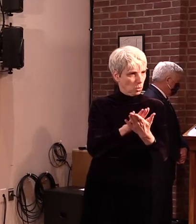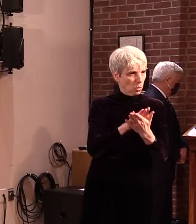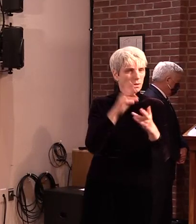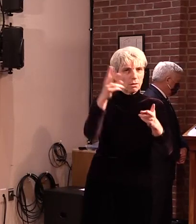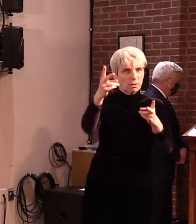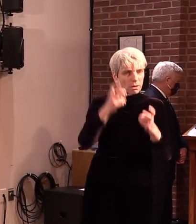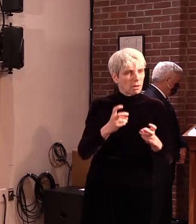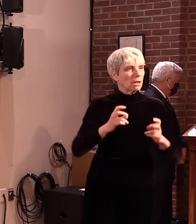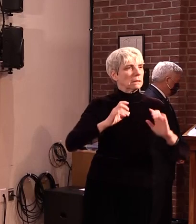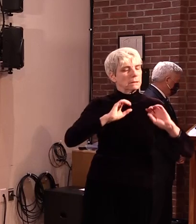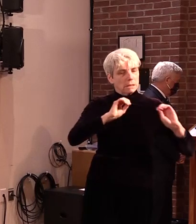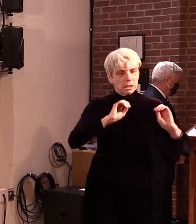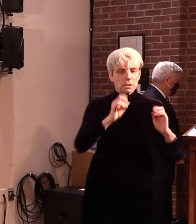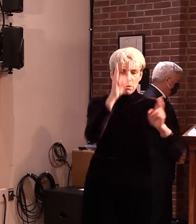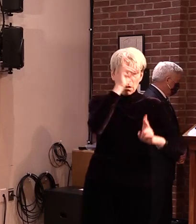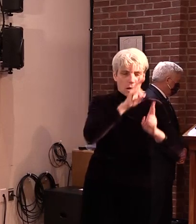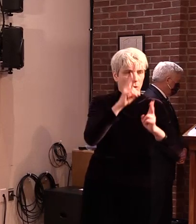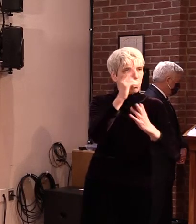courses.